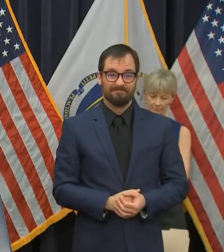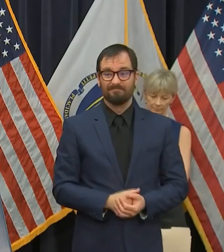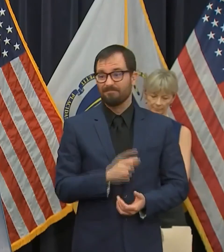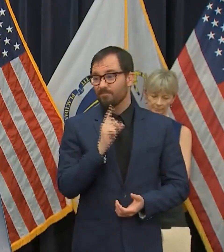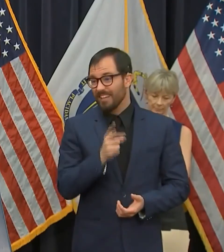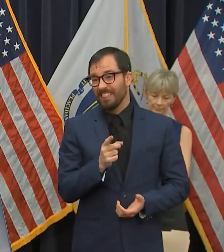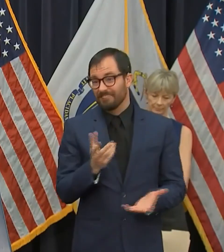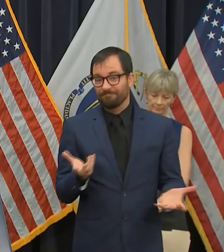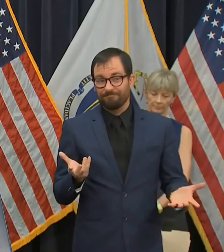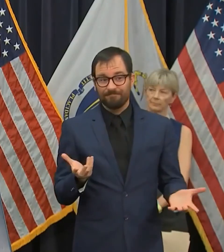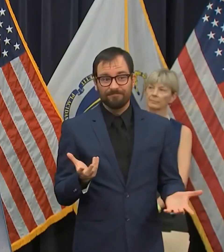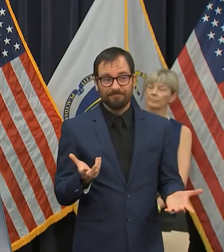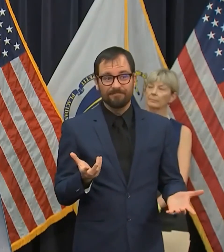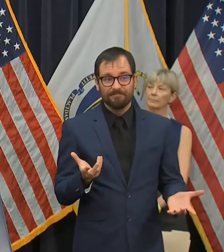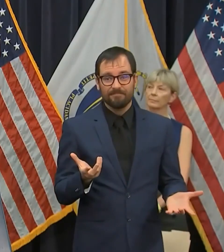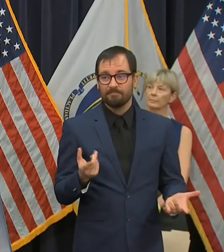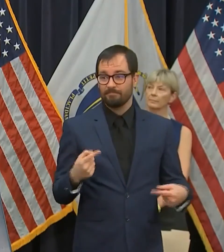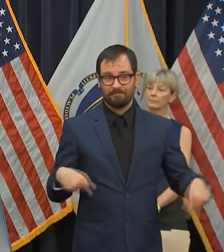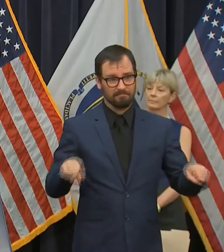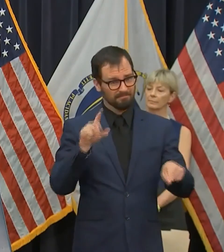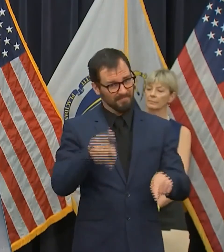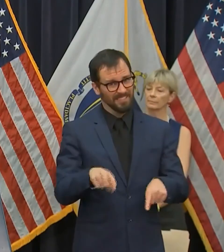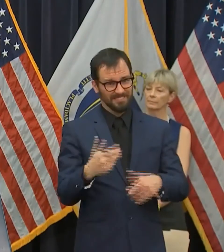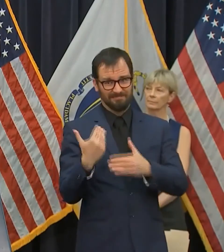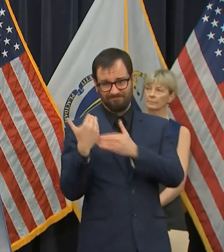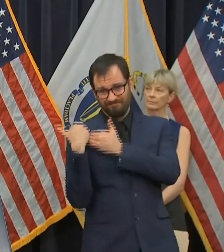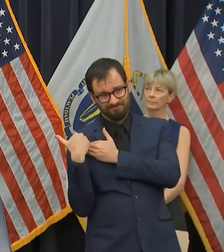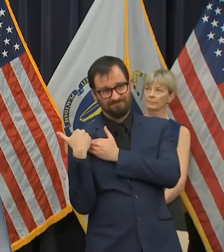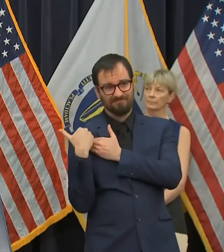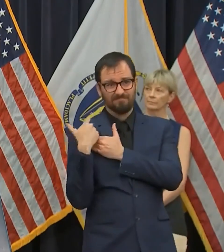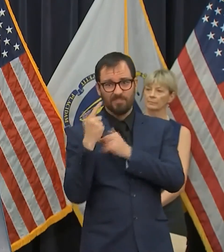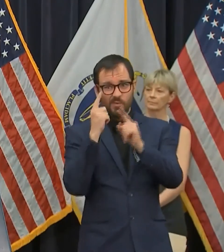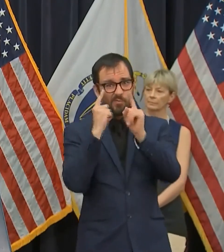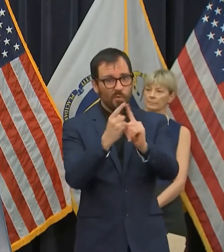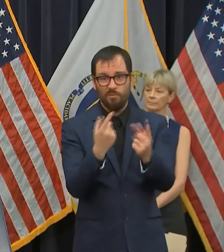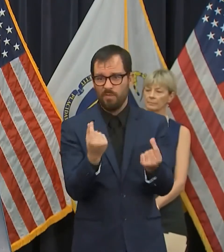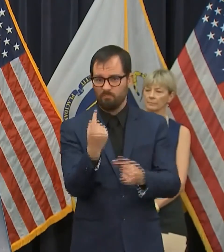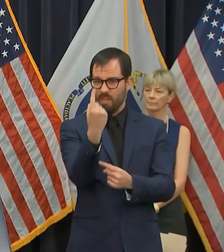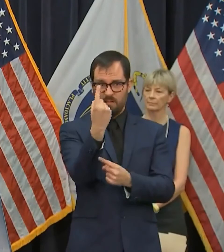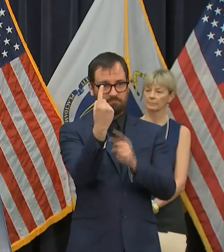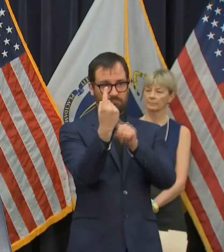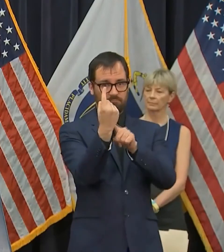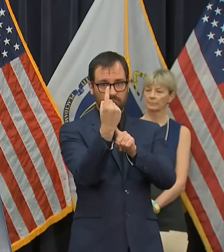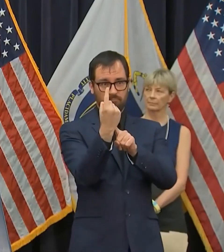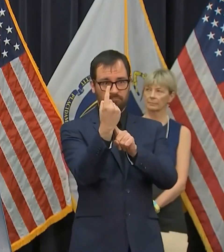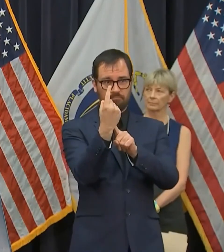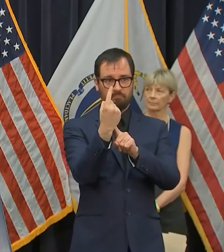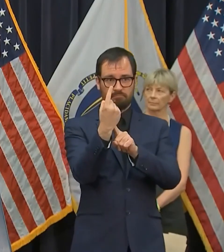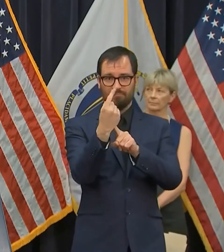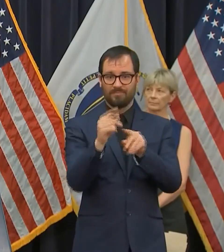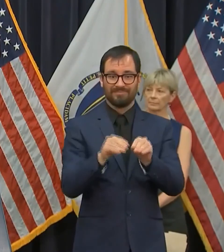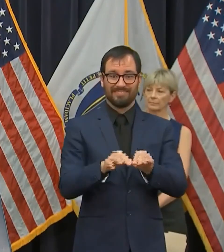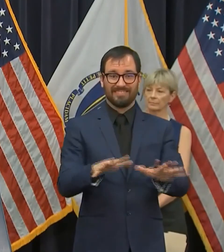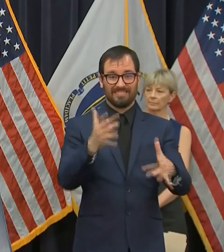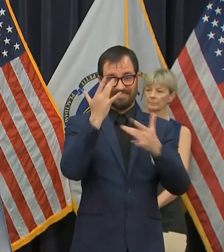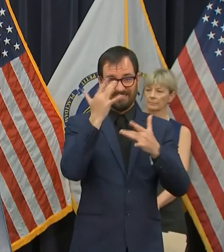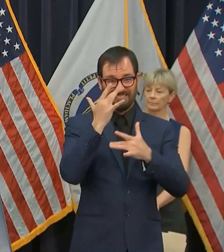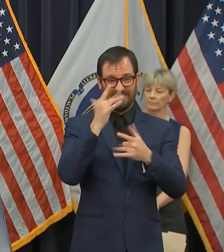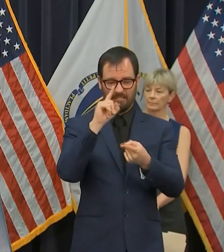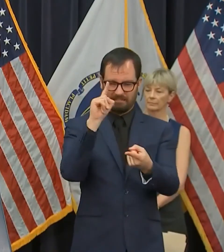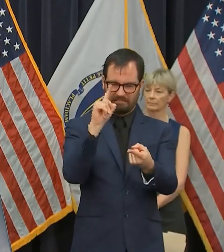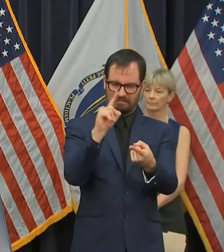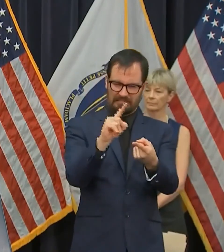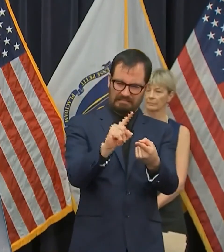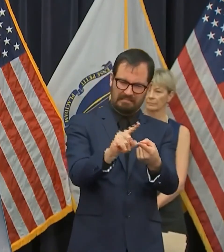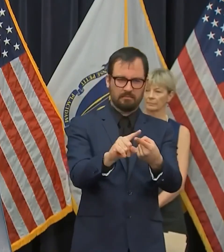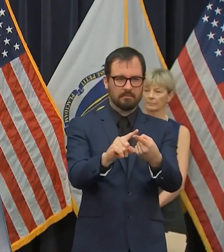disease. Protecting one another from the spread of COVID-19 by limiting physical and social